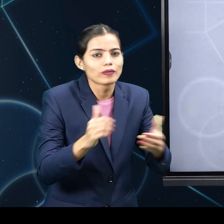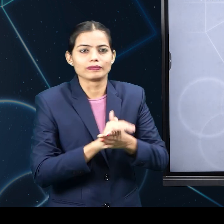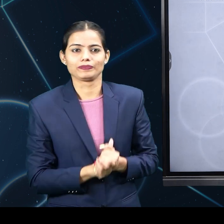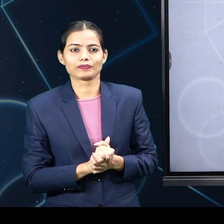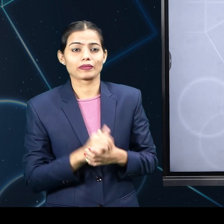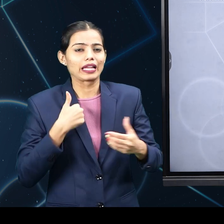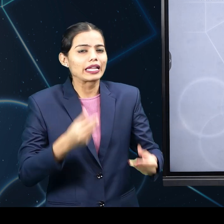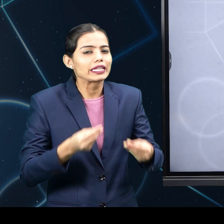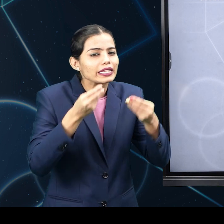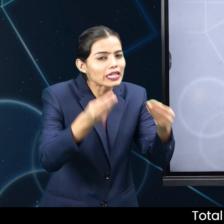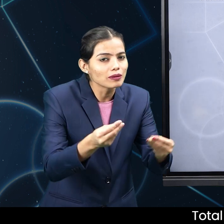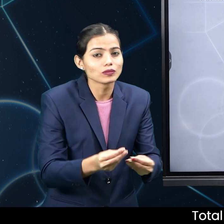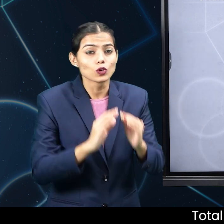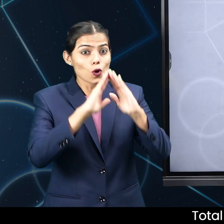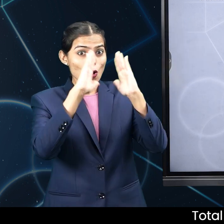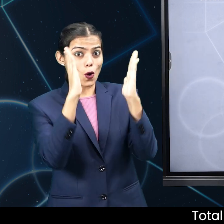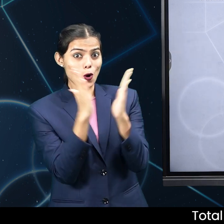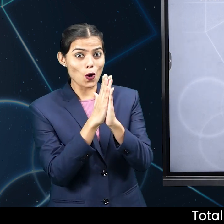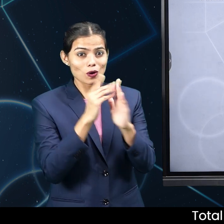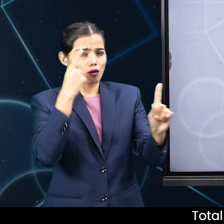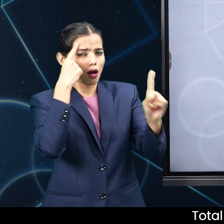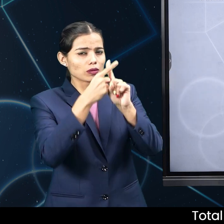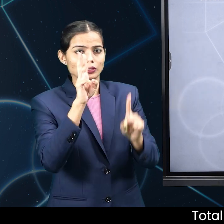Solution. Given total number of outcomes is equal to